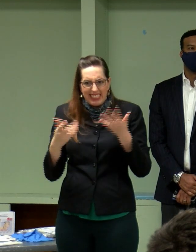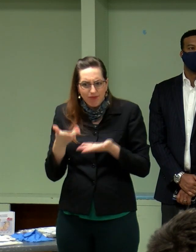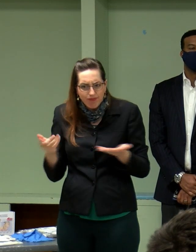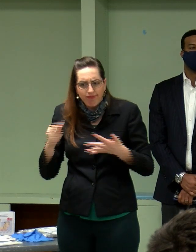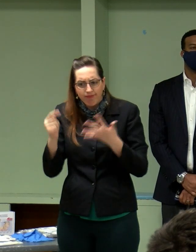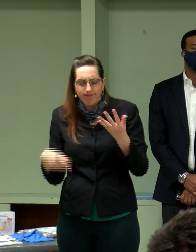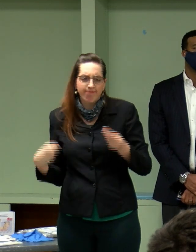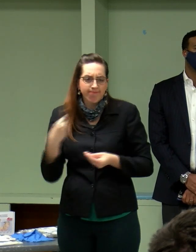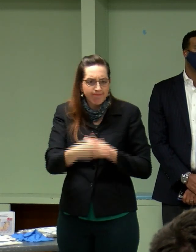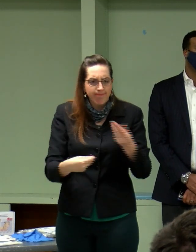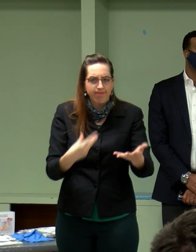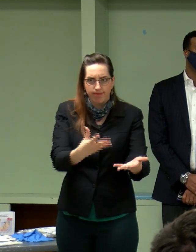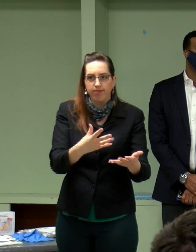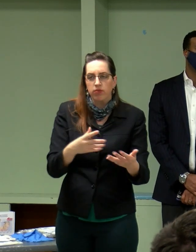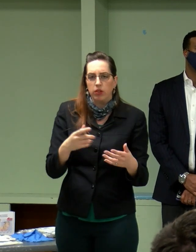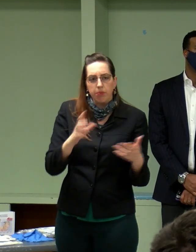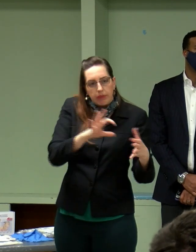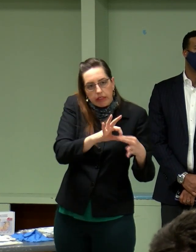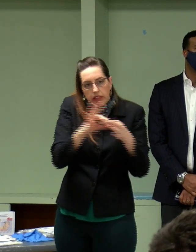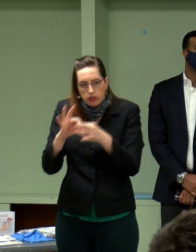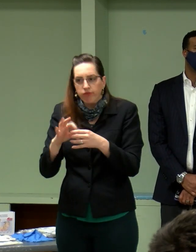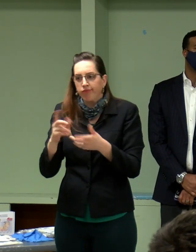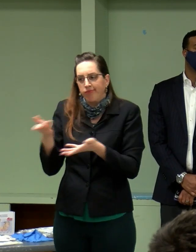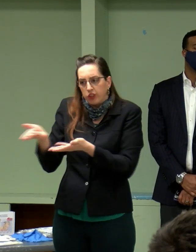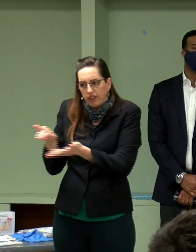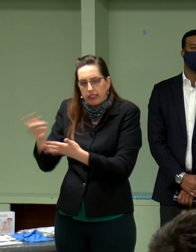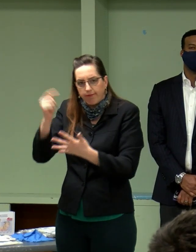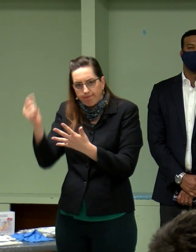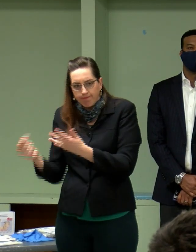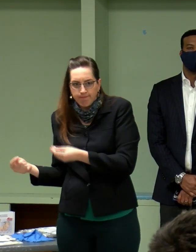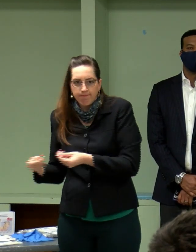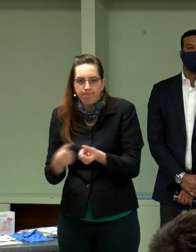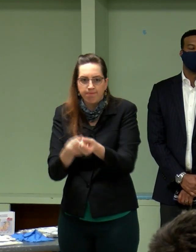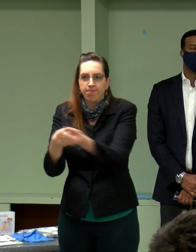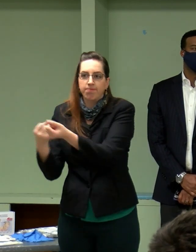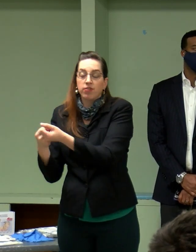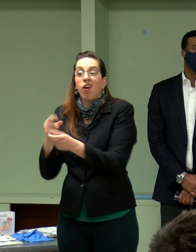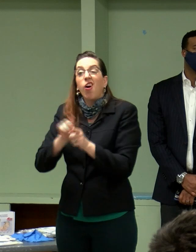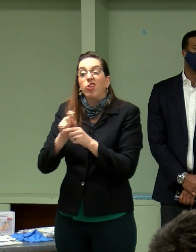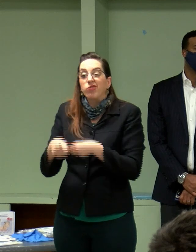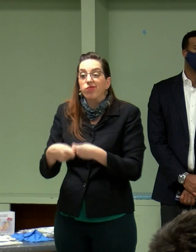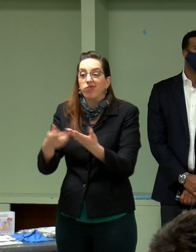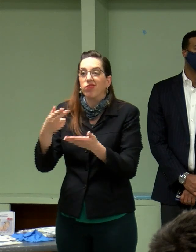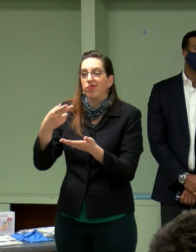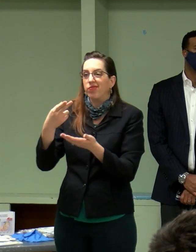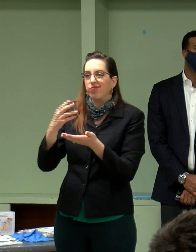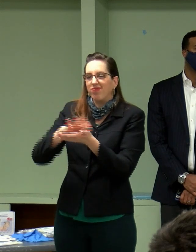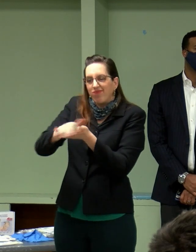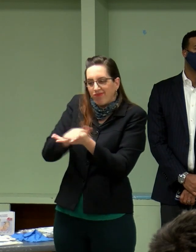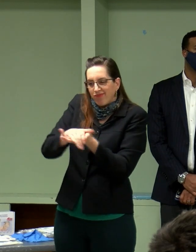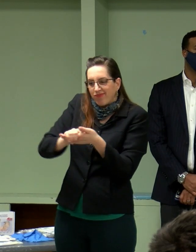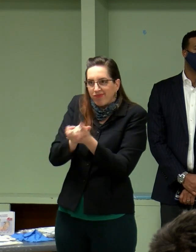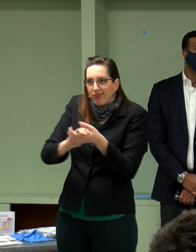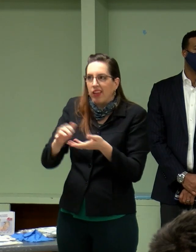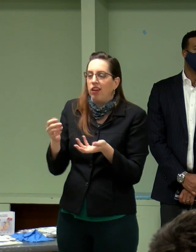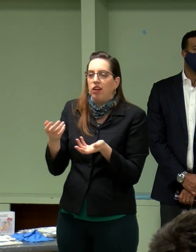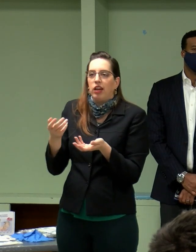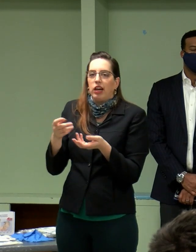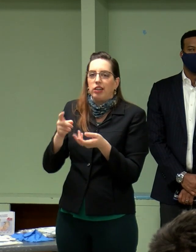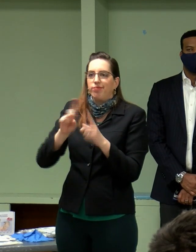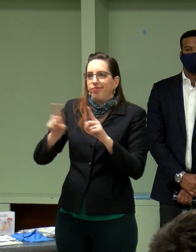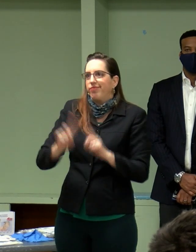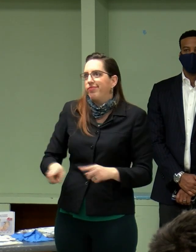them maintain their connection to services. Outreach teams have also provided hand sanitizers, as the mayor said, and